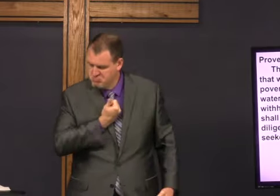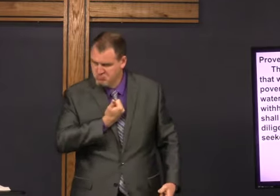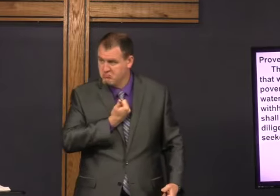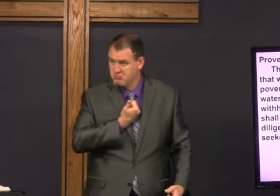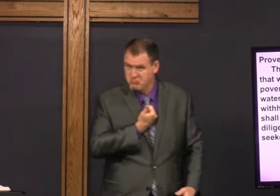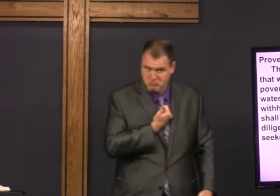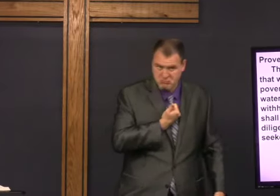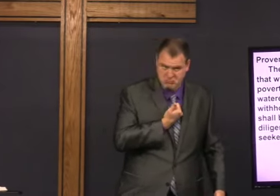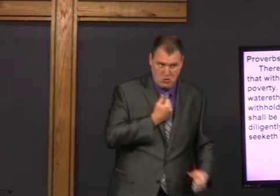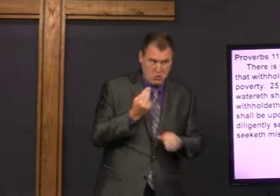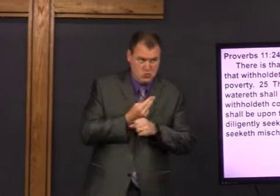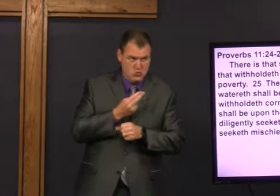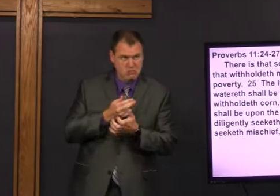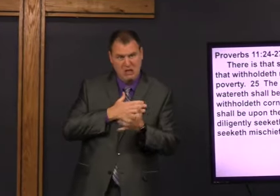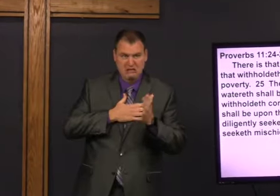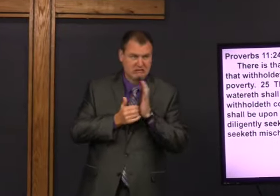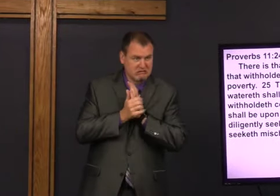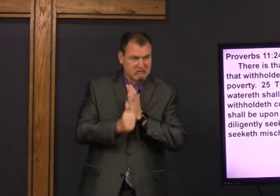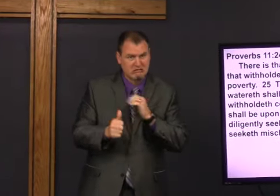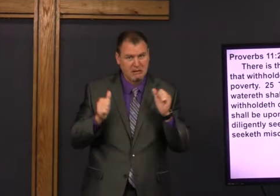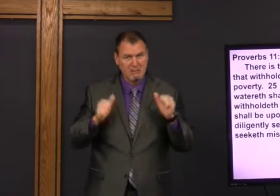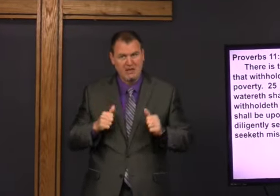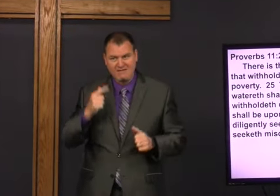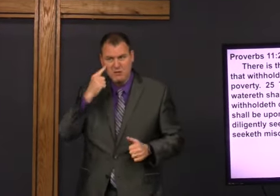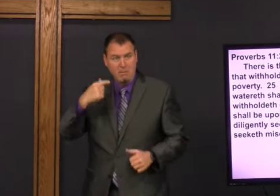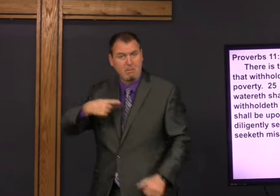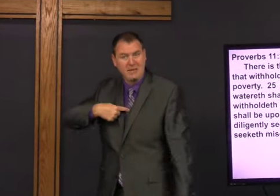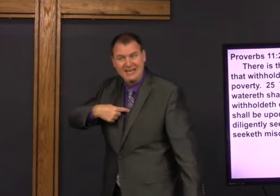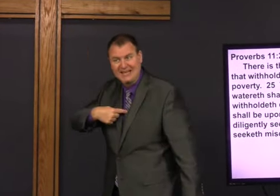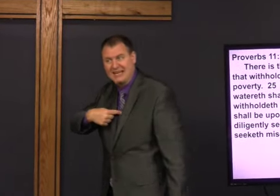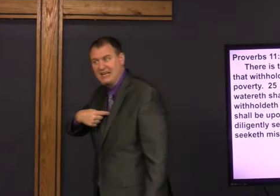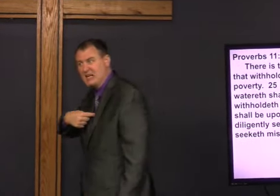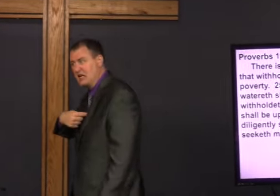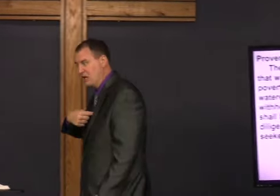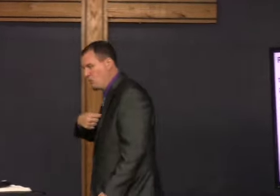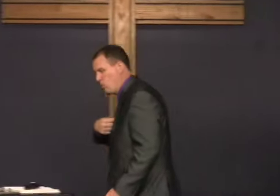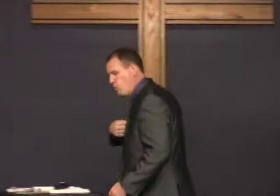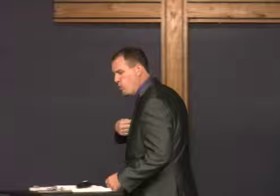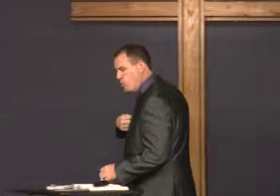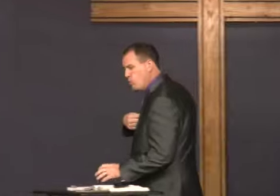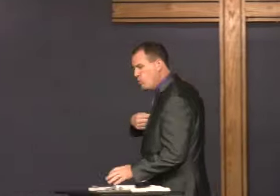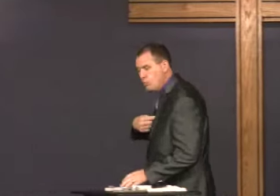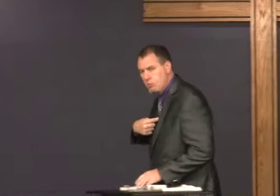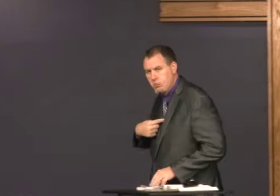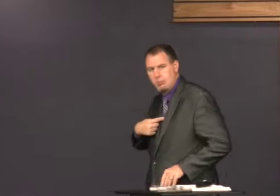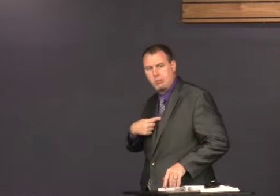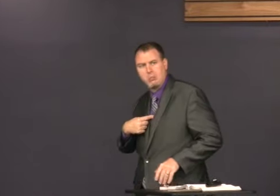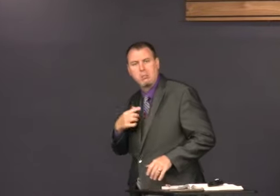And if you think only of yourself, that I'm not going to use my skills, I'm going to use them for me.